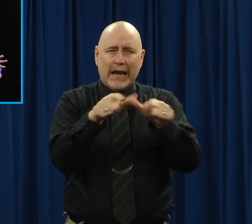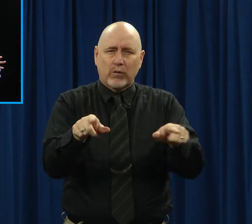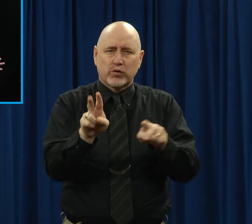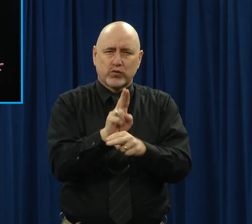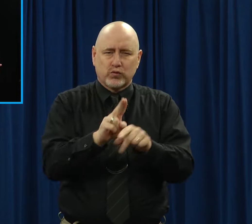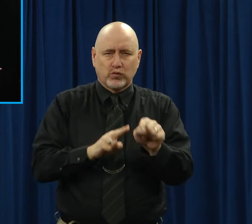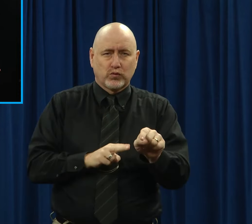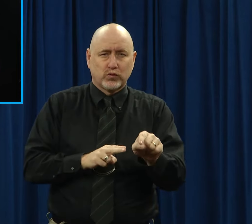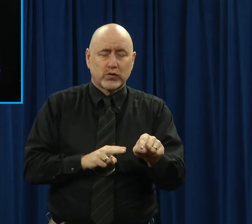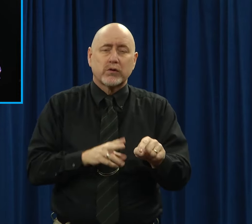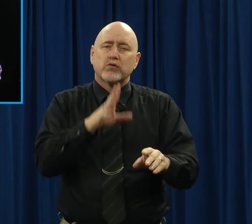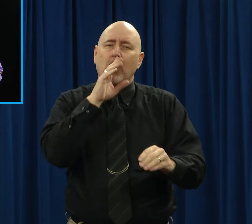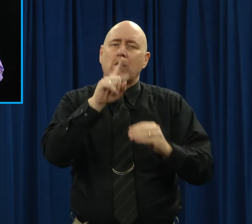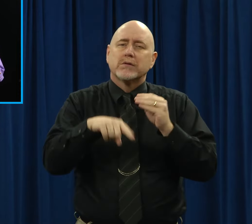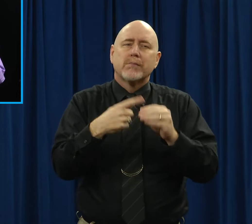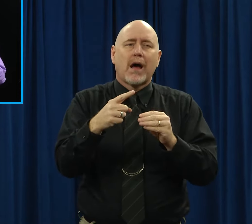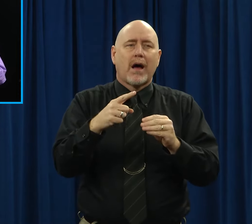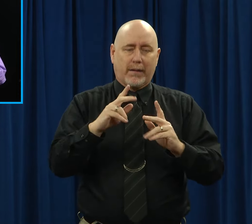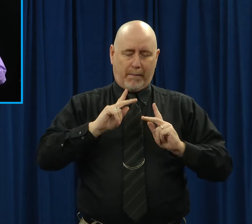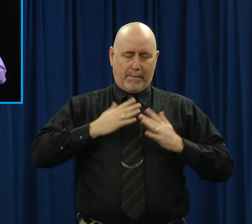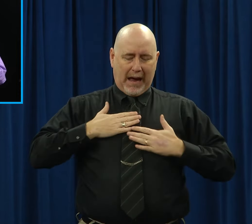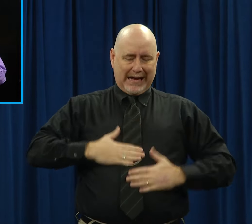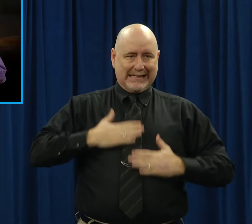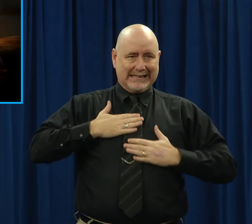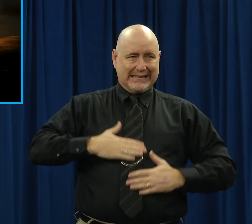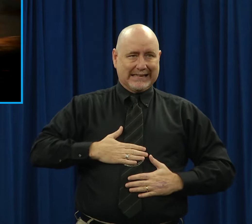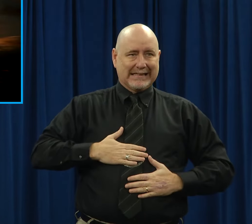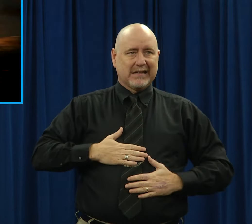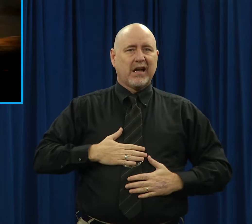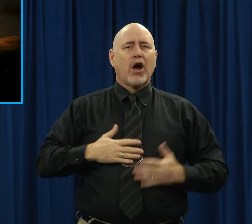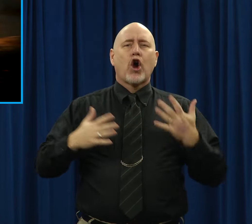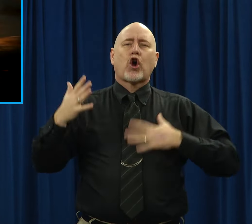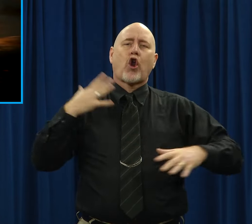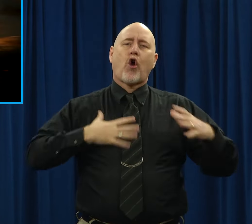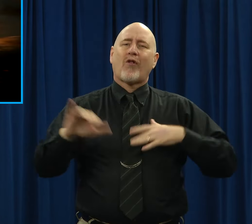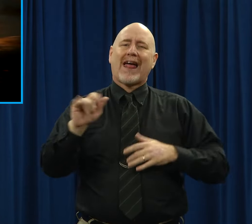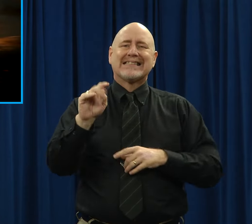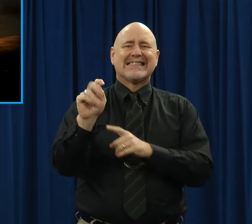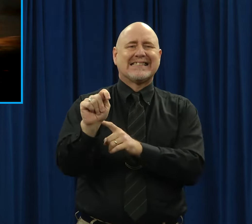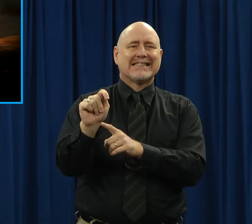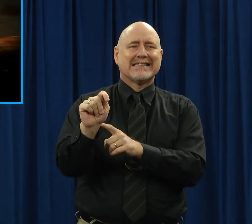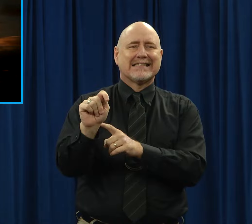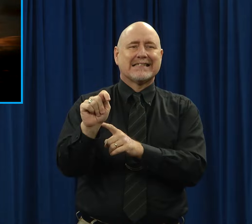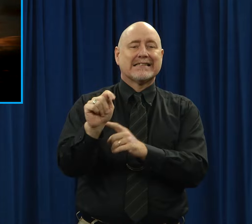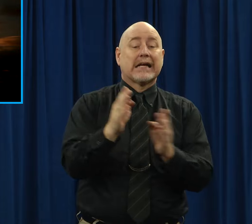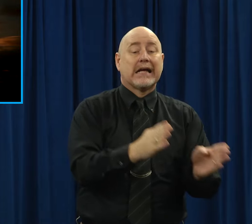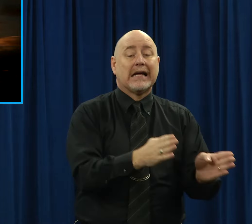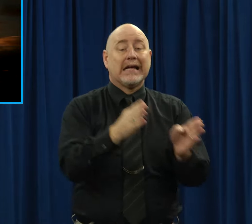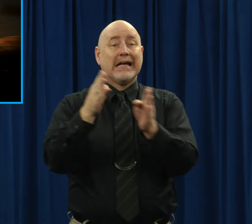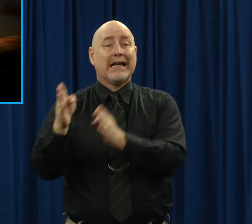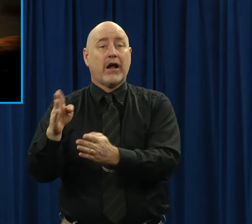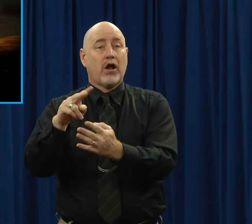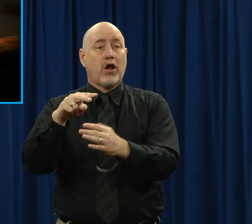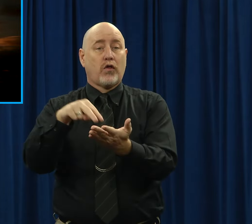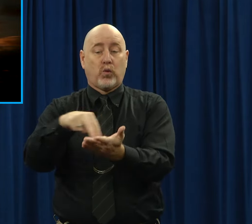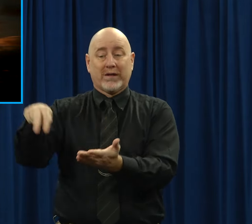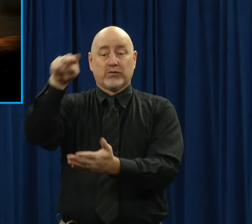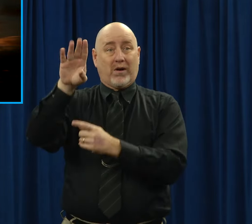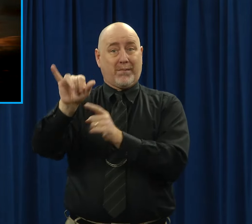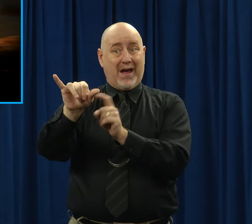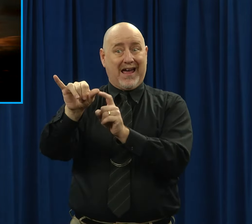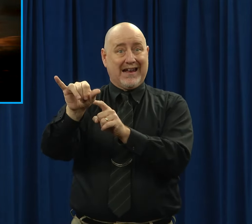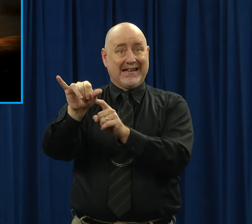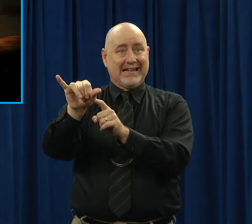very interesting language here because he speaks about being in this body as being clothed in a tent. And then he speaks about being